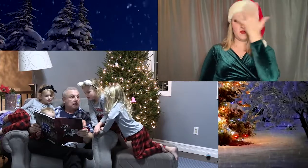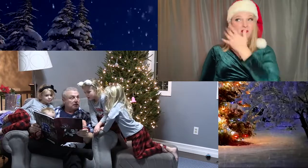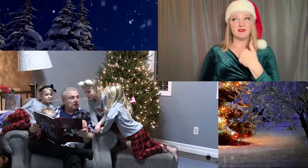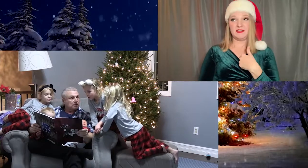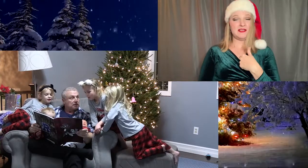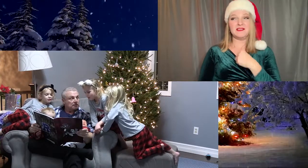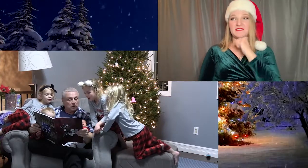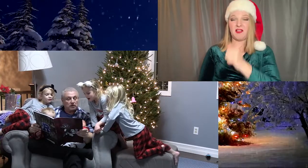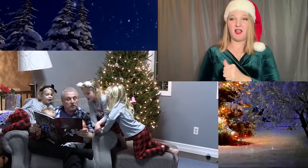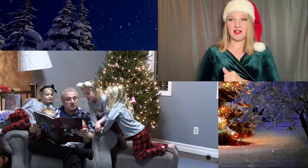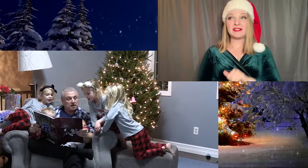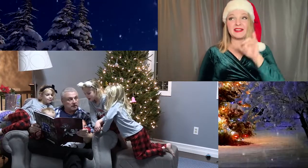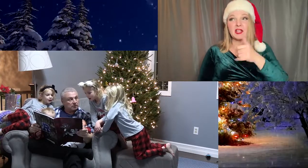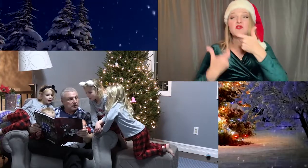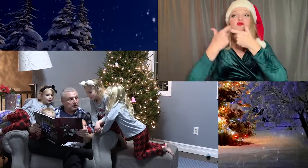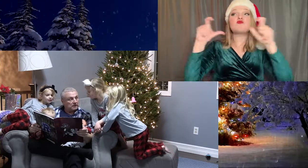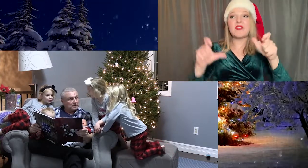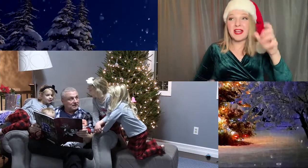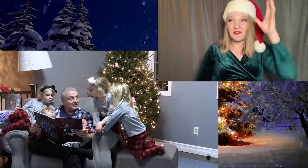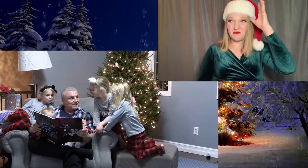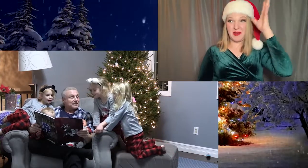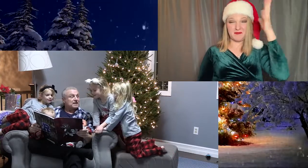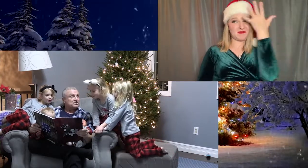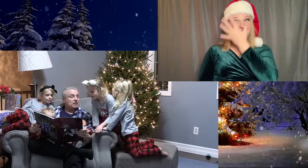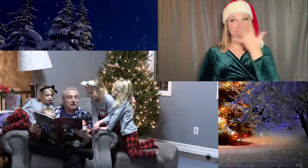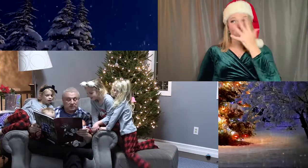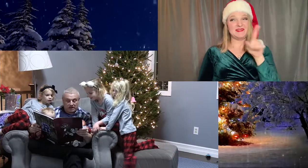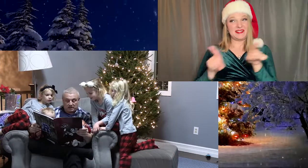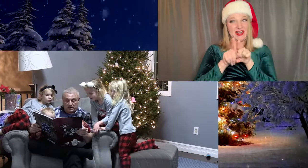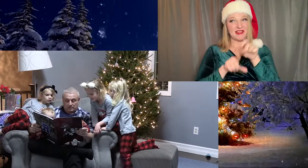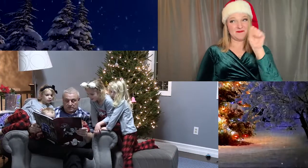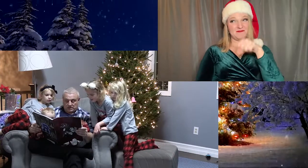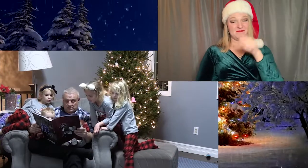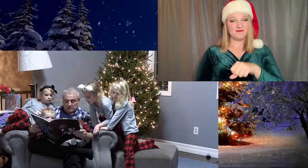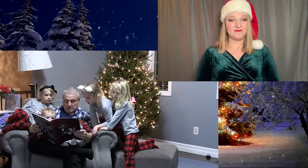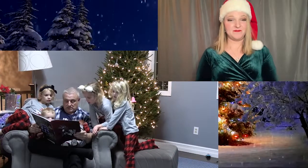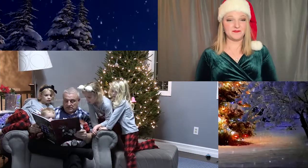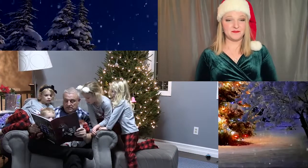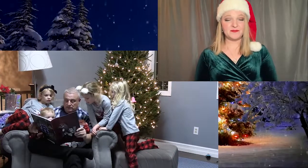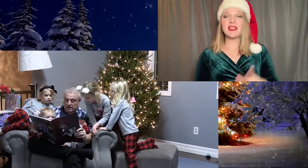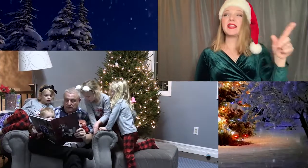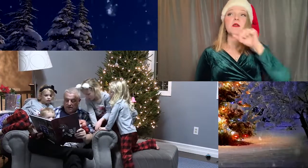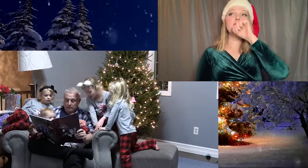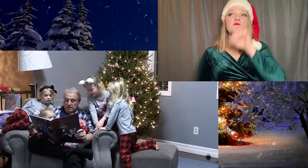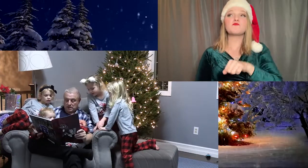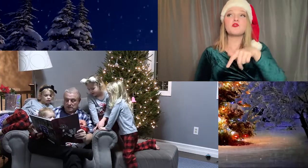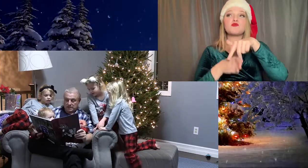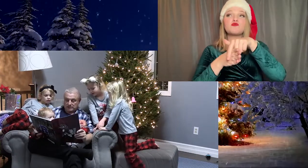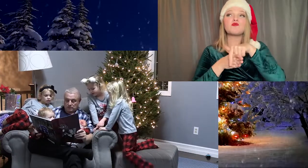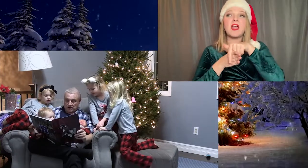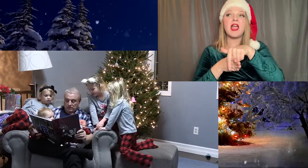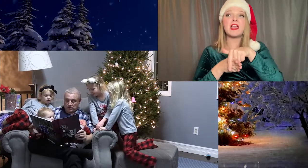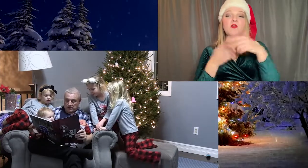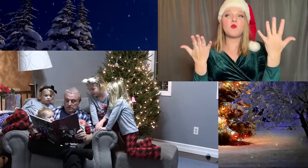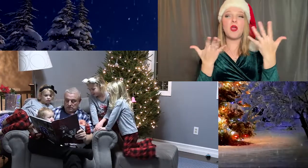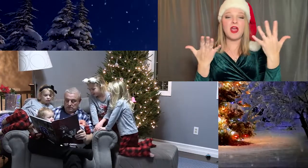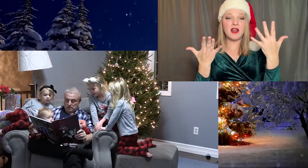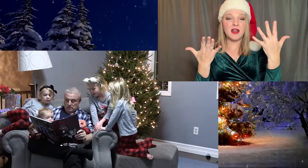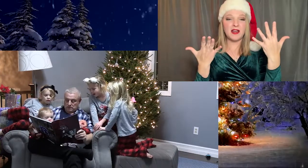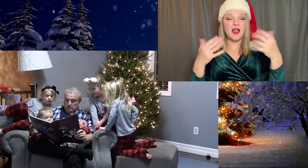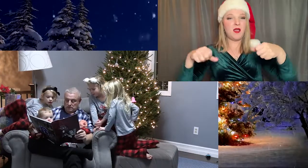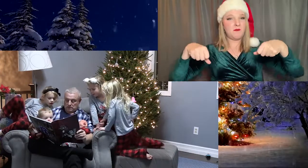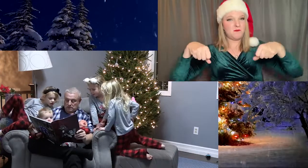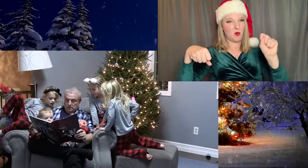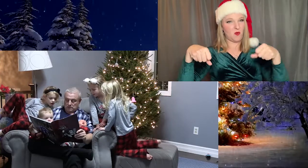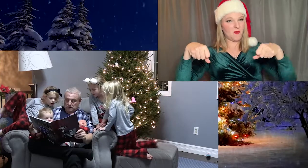not me, even though it looks like me. That's your great-grandpa. And great-grandpa liked to ride what?